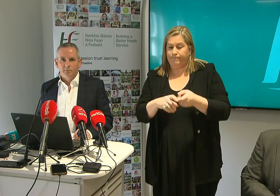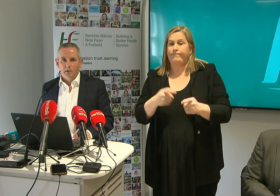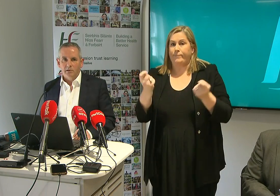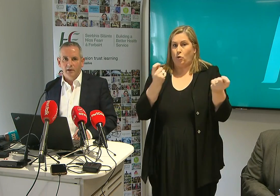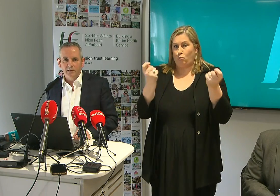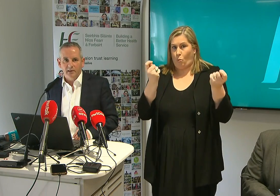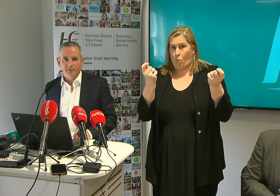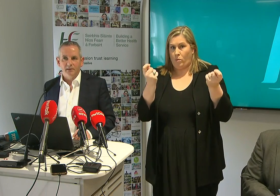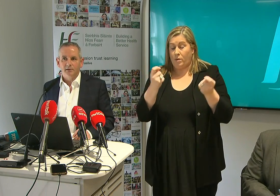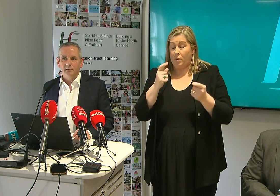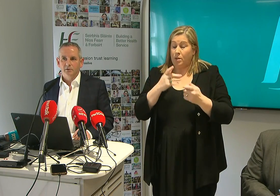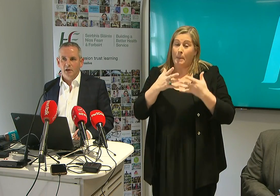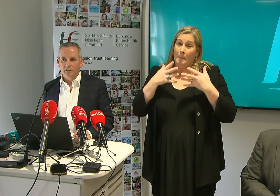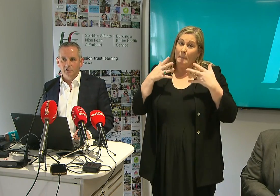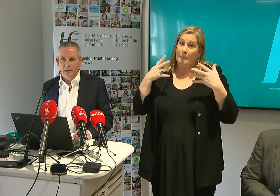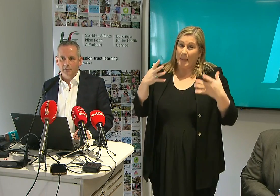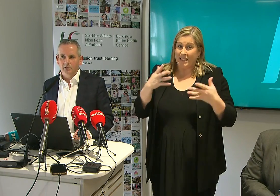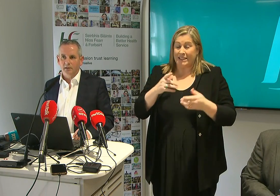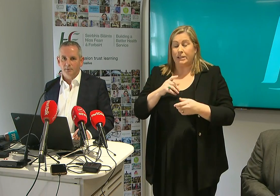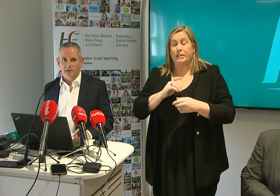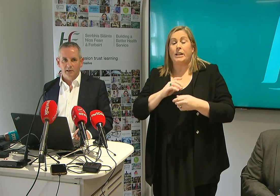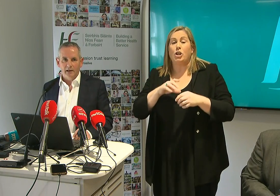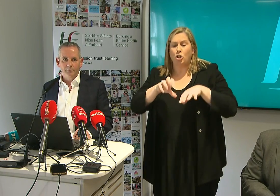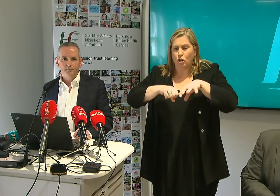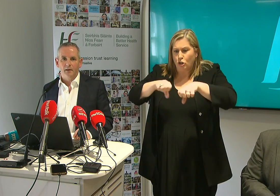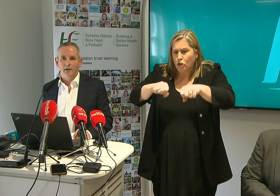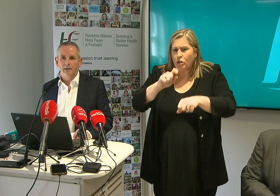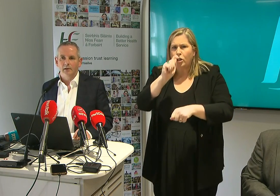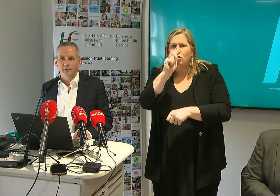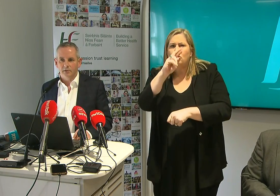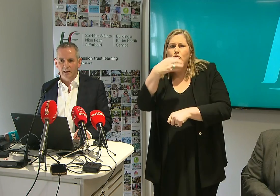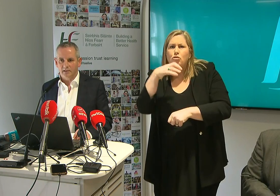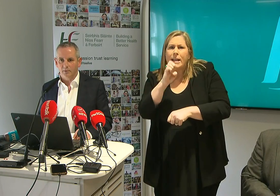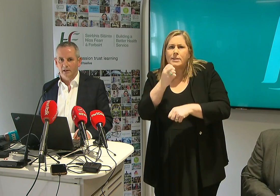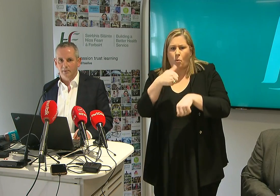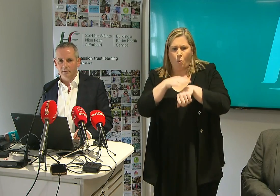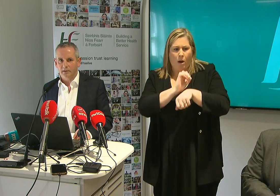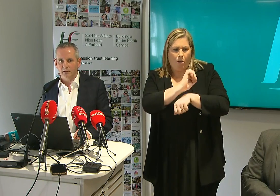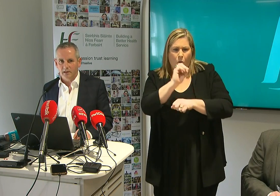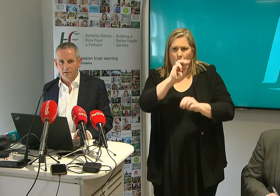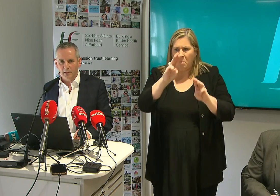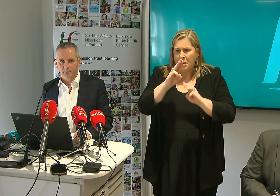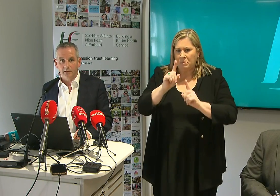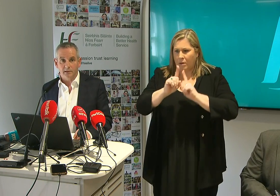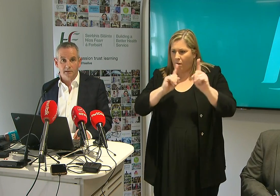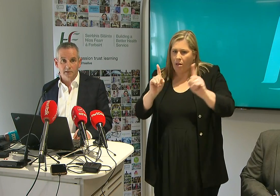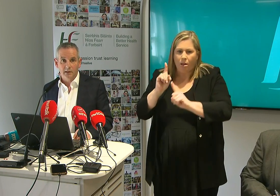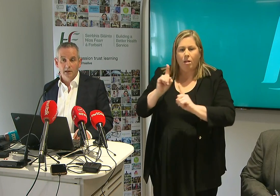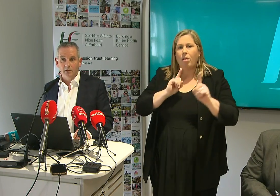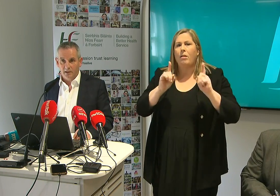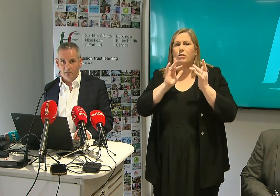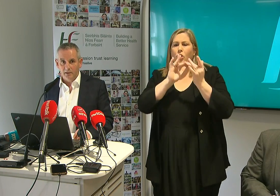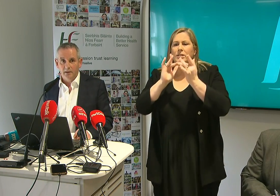which does pose a very significant tracing challenge in terms of the scale of those cases that we're dealing with and the reach, and that process